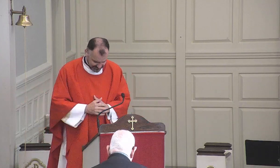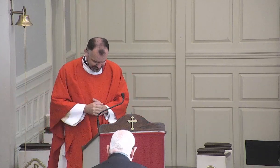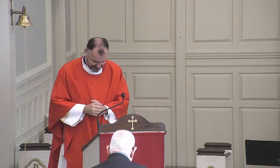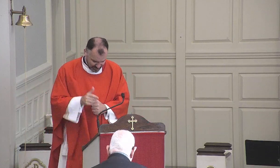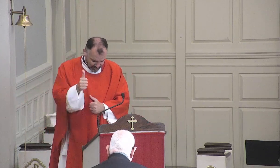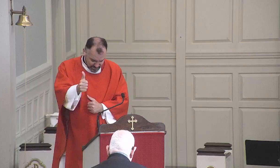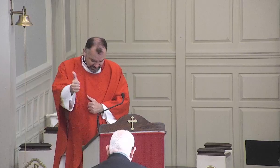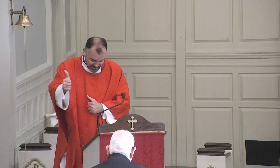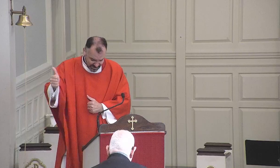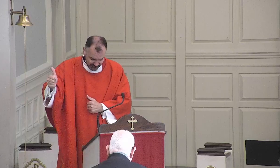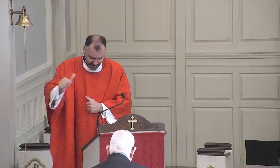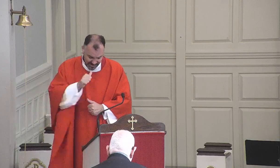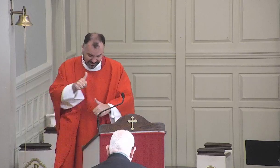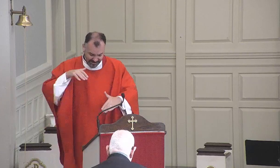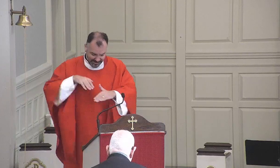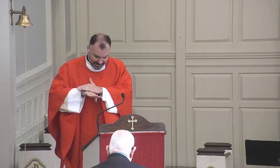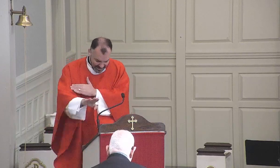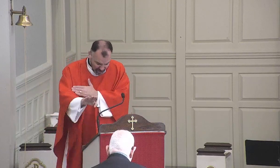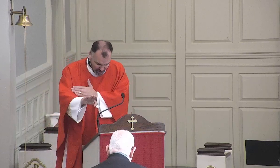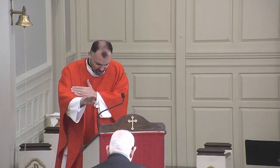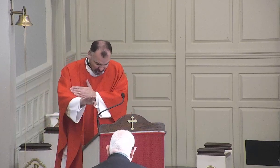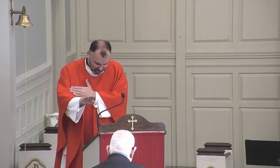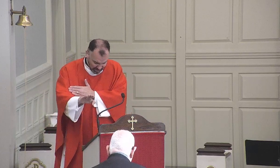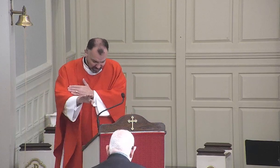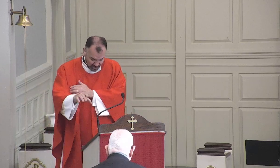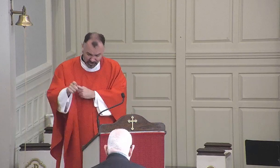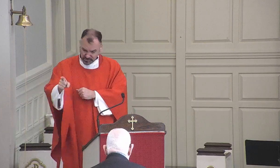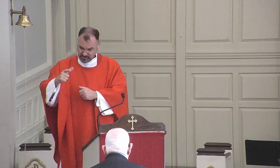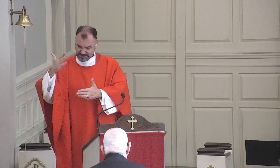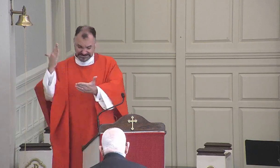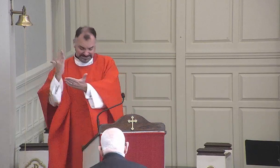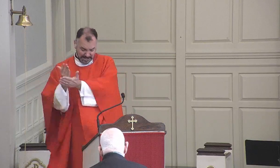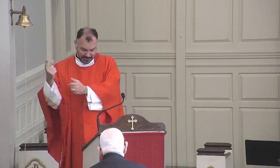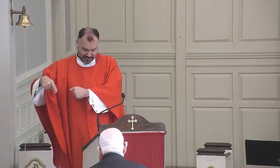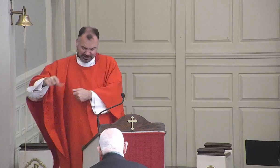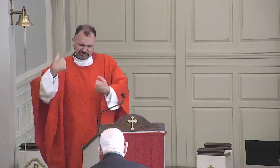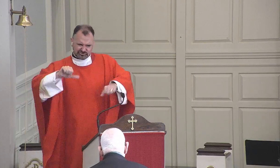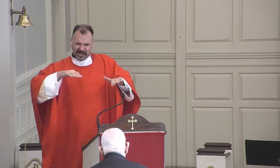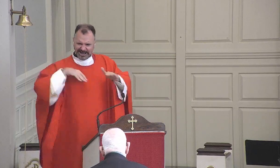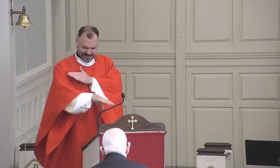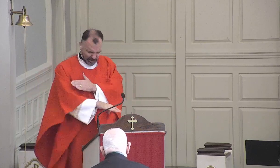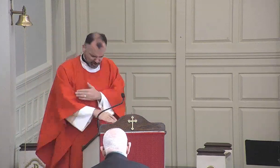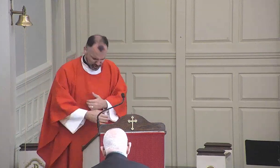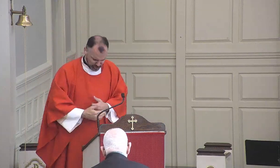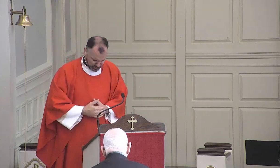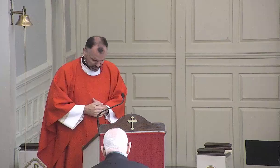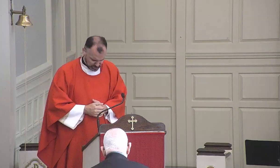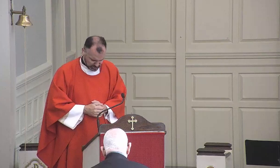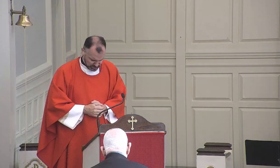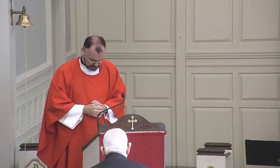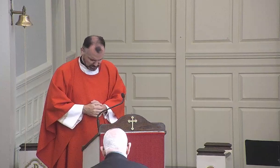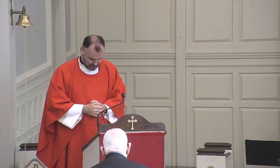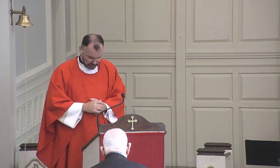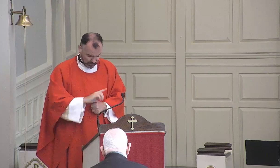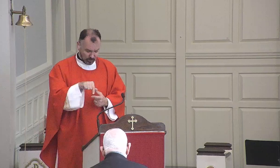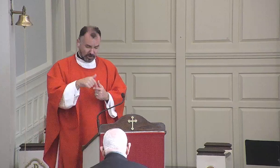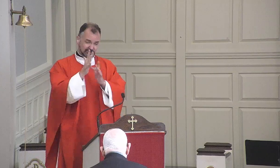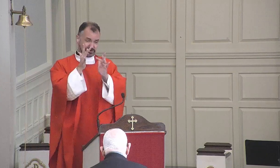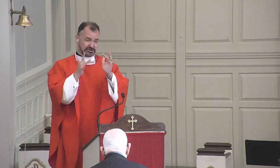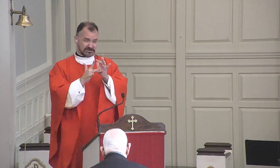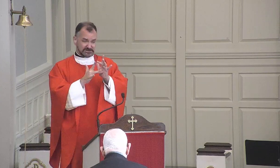You yourselves did not enter, and you stopped those trying to